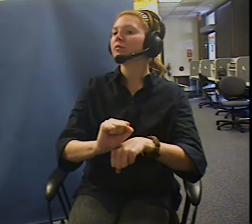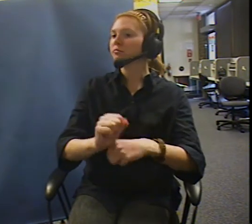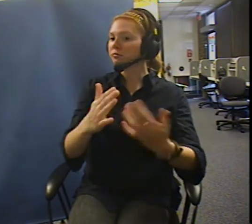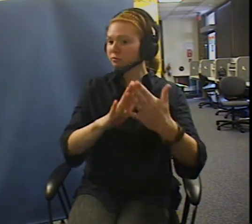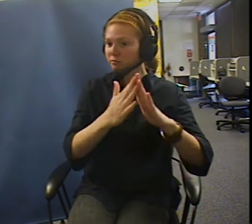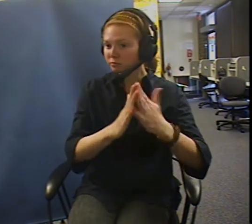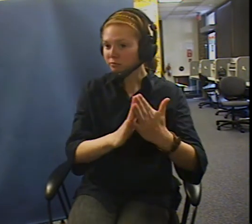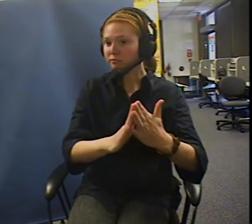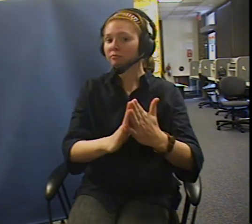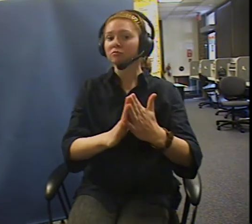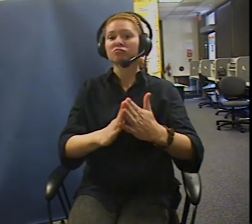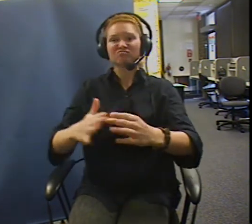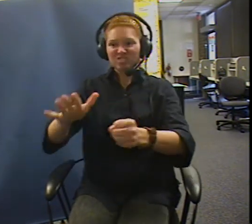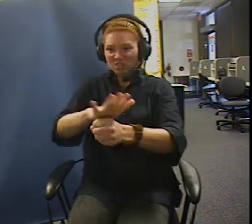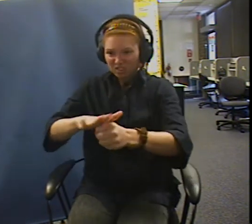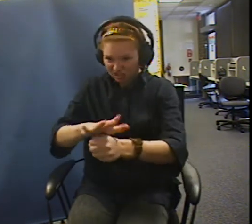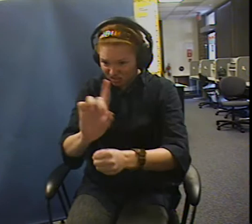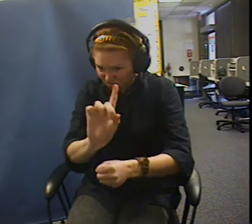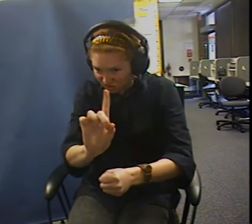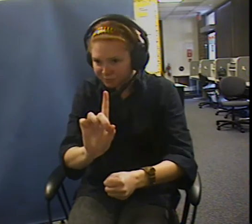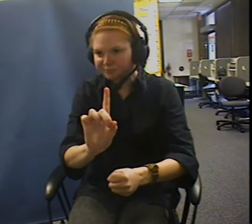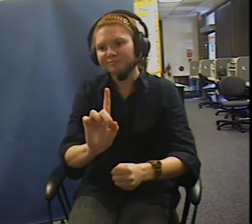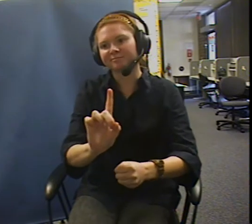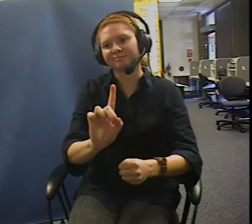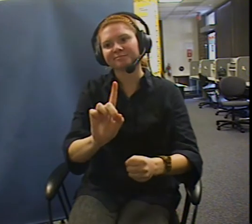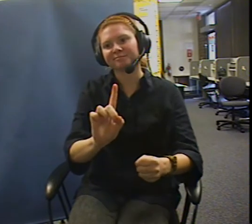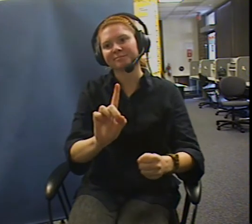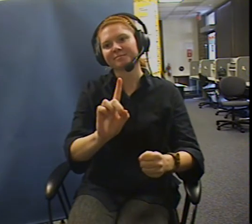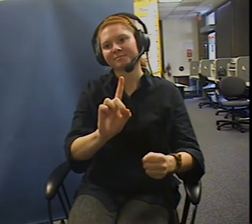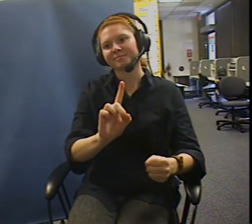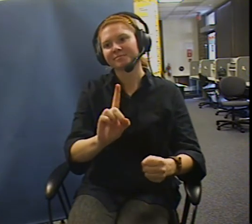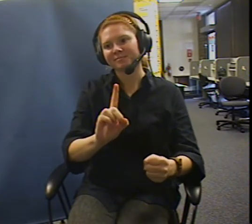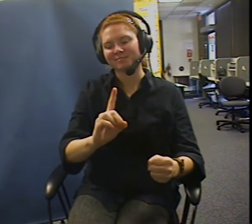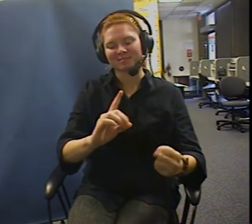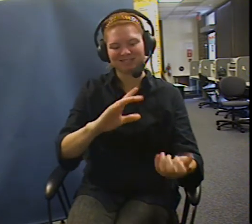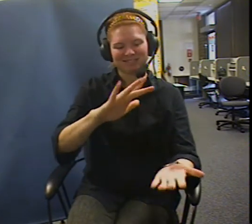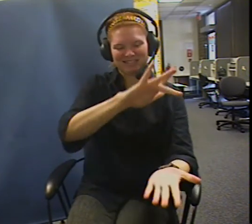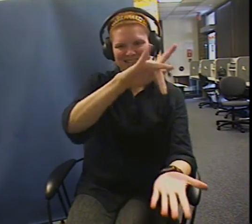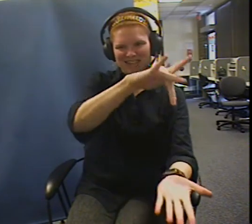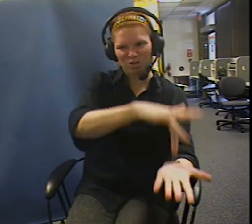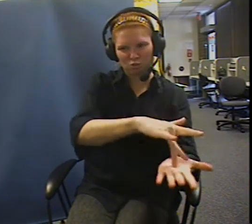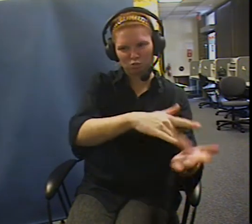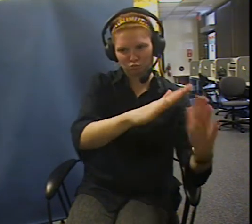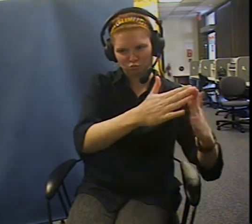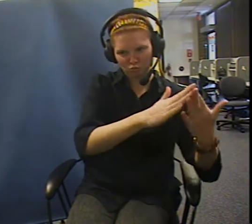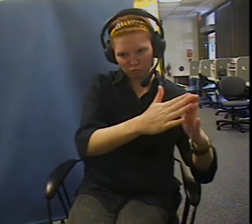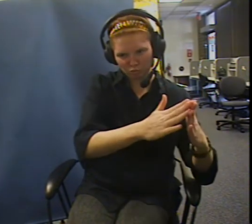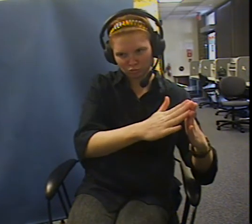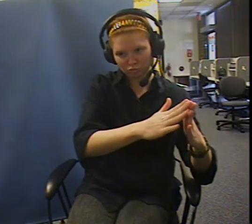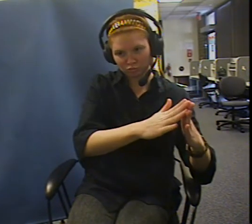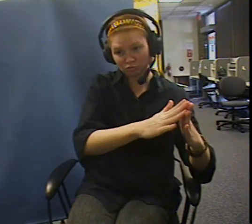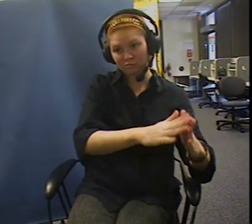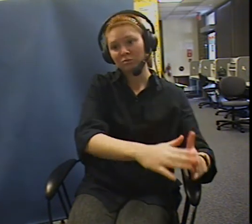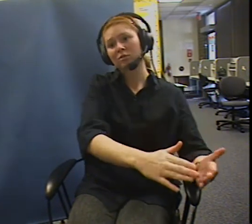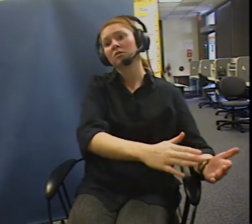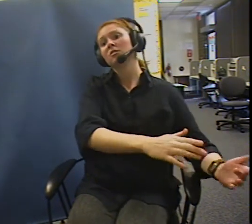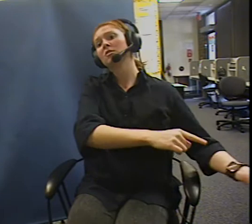By 1990, more than 60% of our manufacturing employment that's in cities is located in the suburbs,